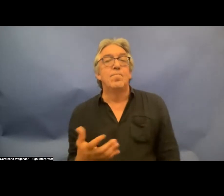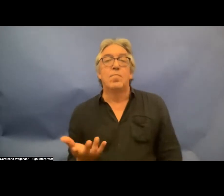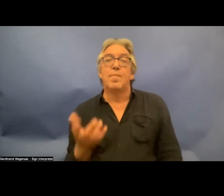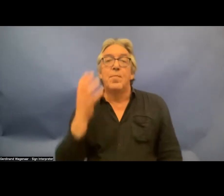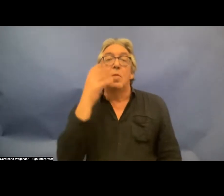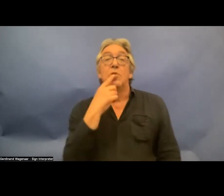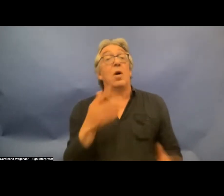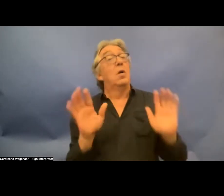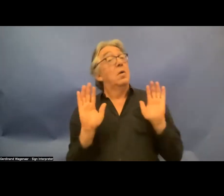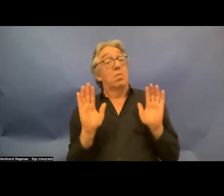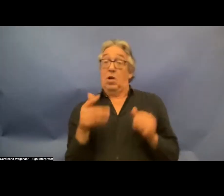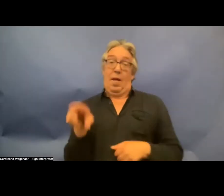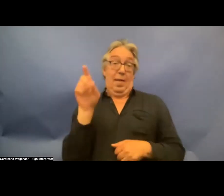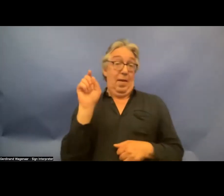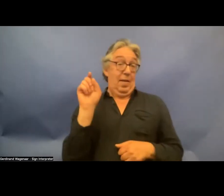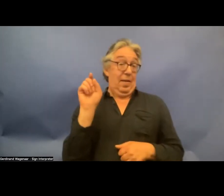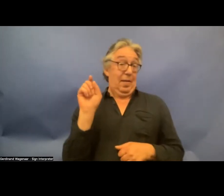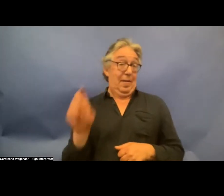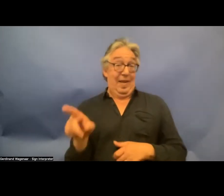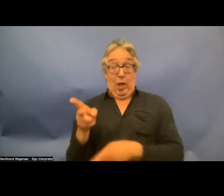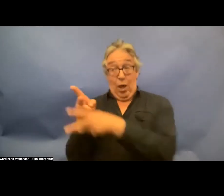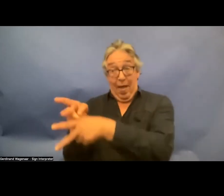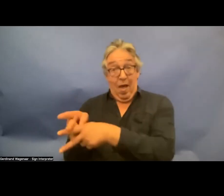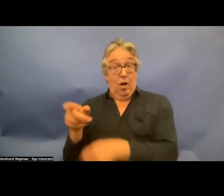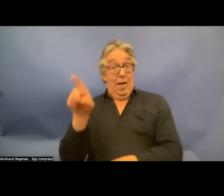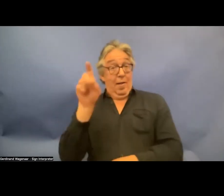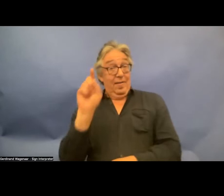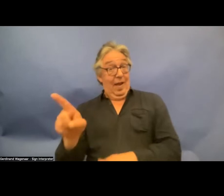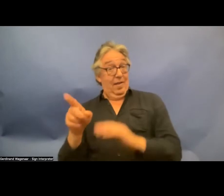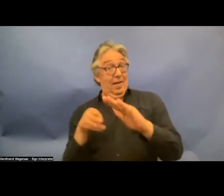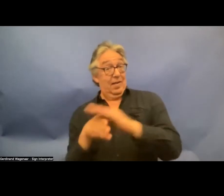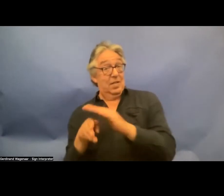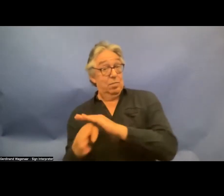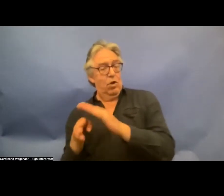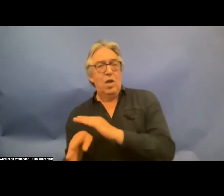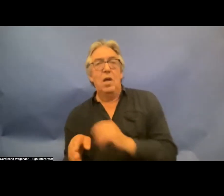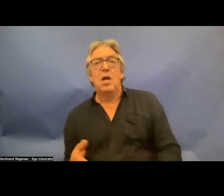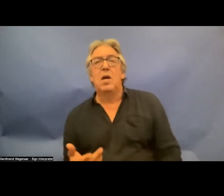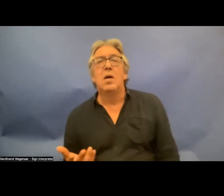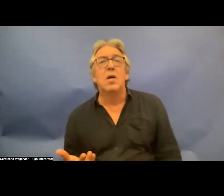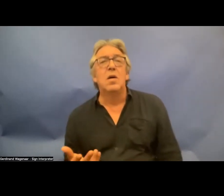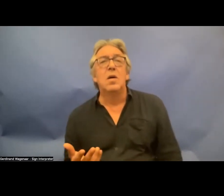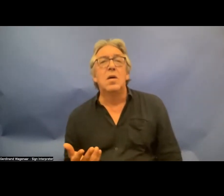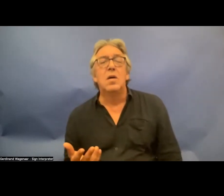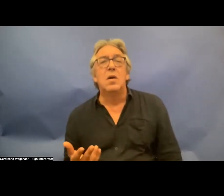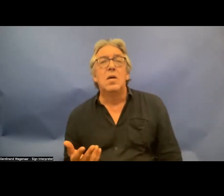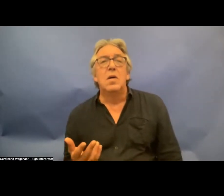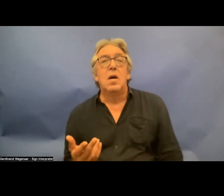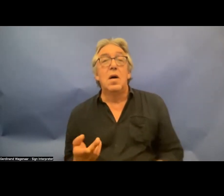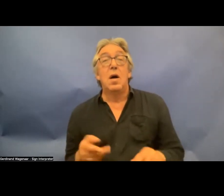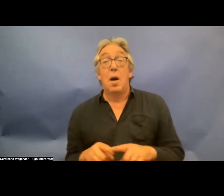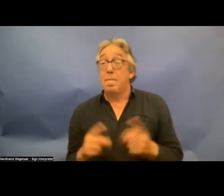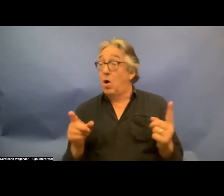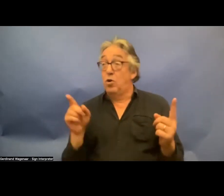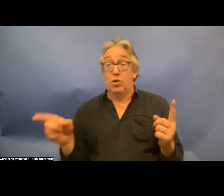and it's the need of accessibility. But it's also, as Lucas was saying, that if you don't access the same services such